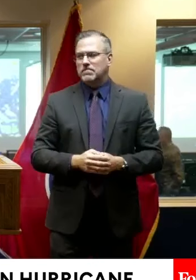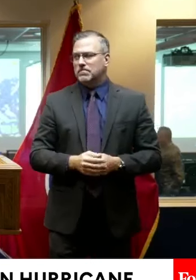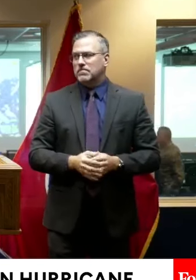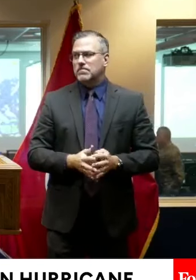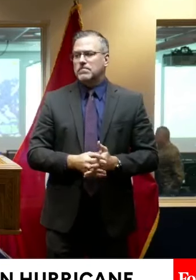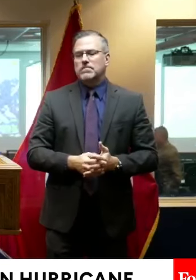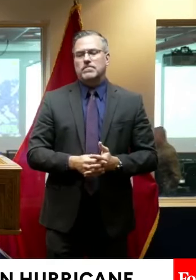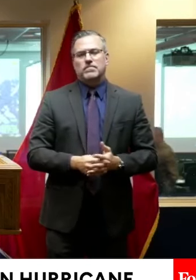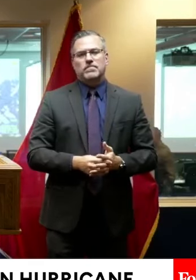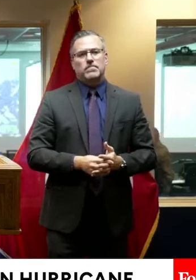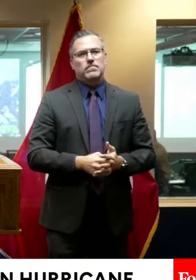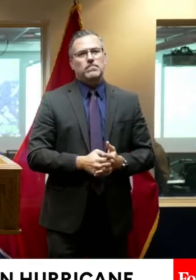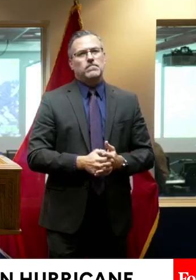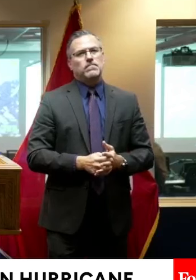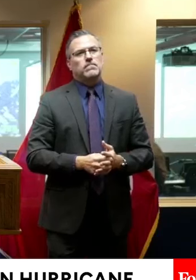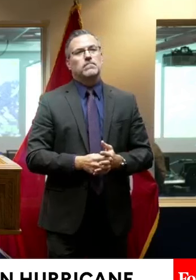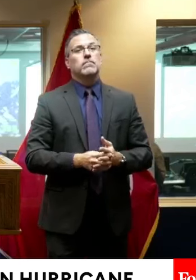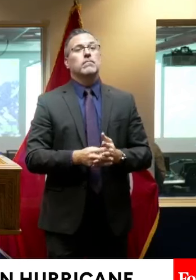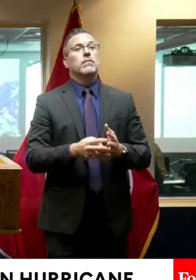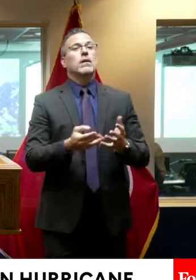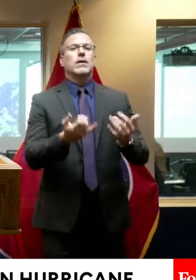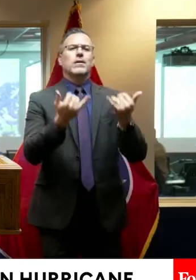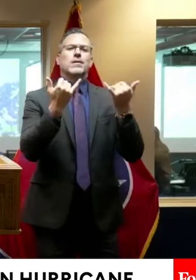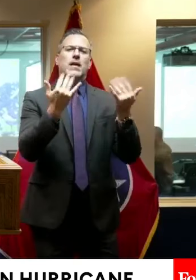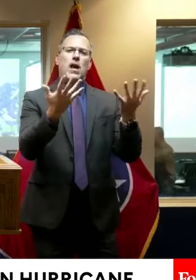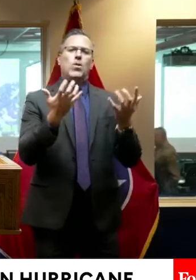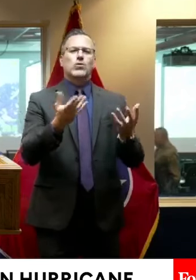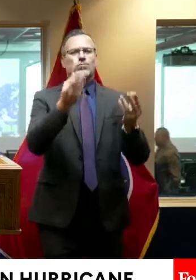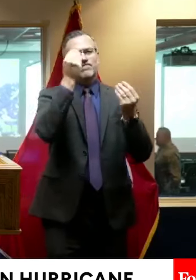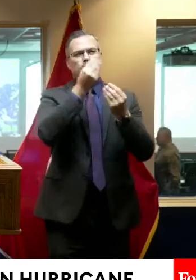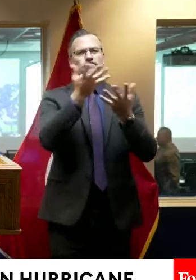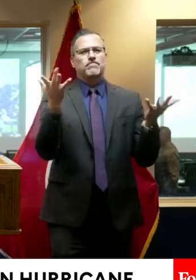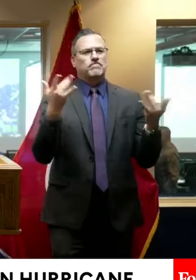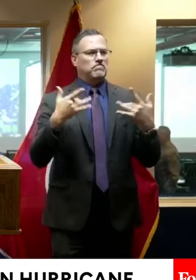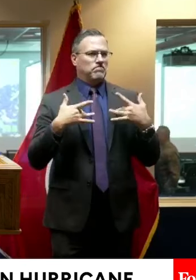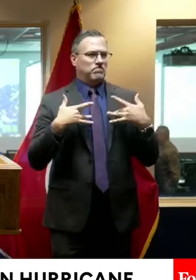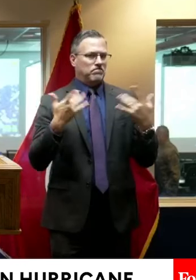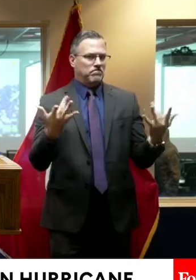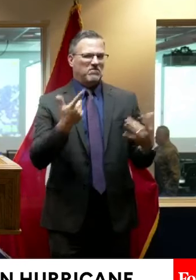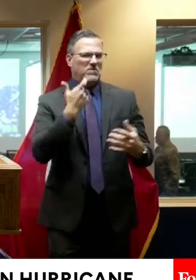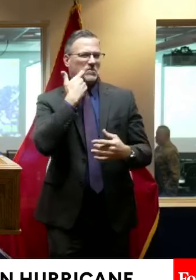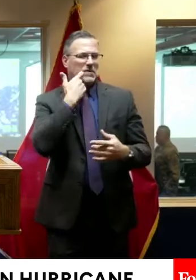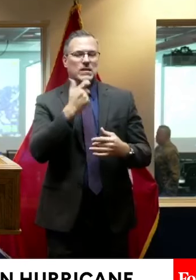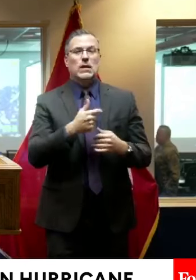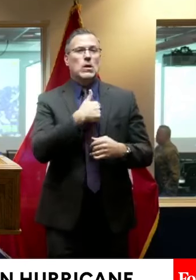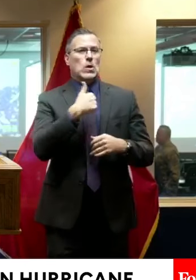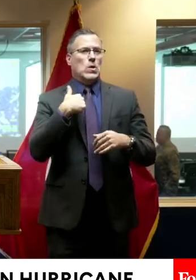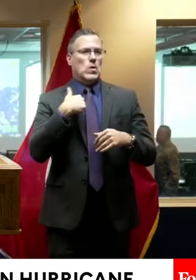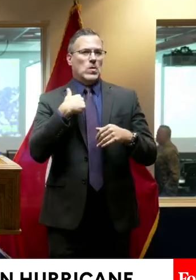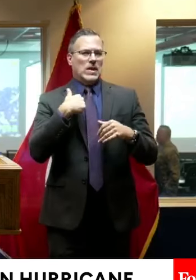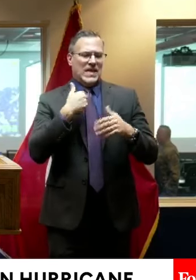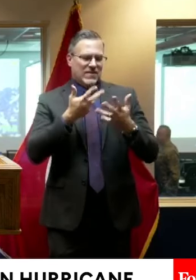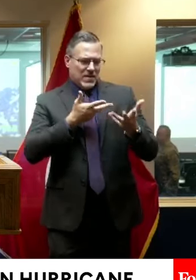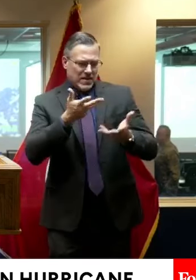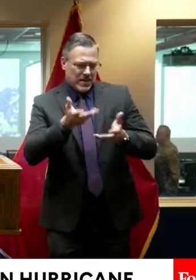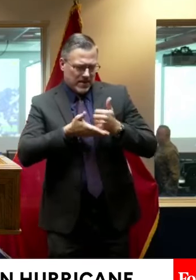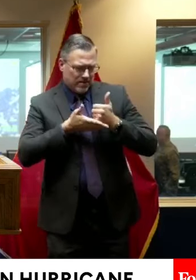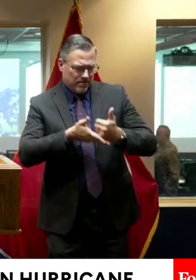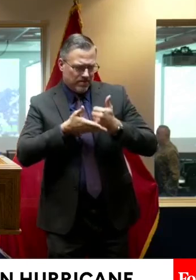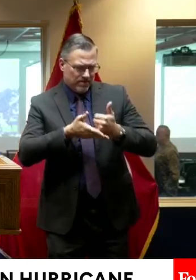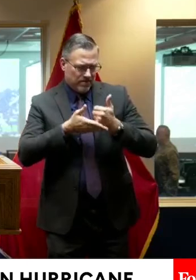as I said, we want to provide an update. We have been at this now for almost